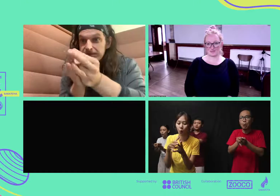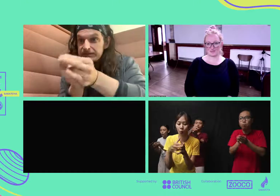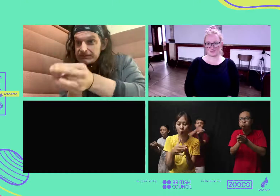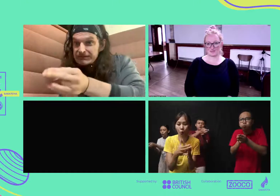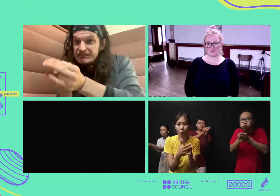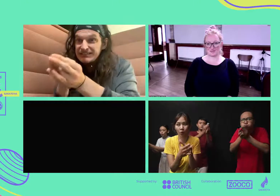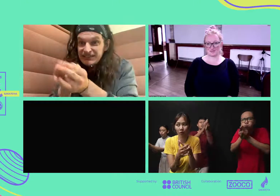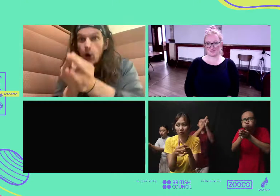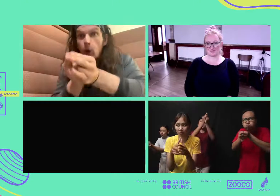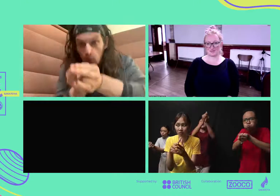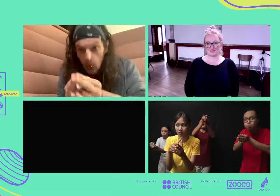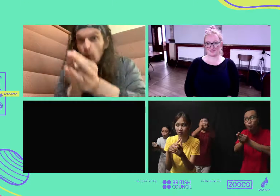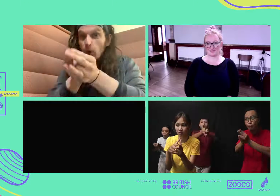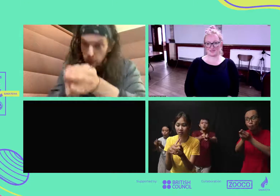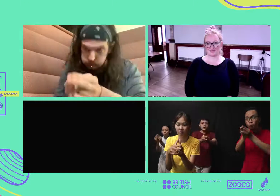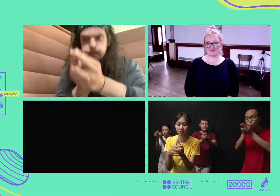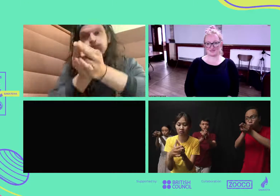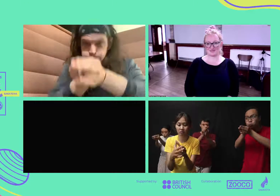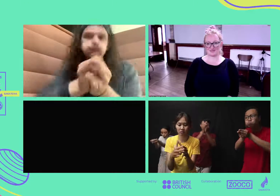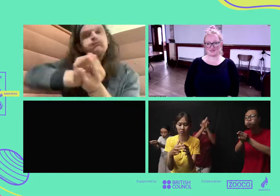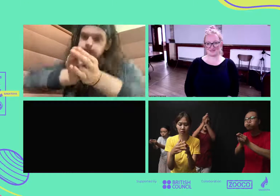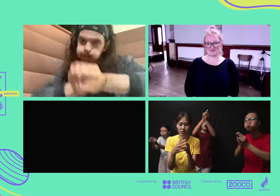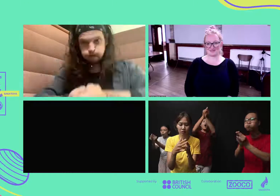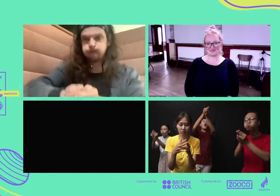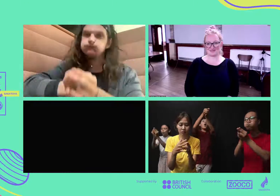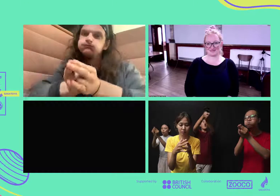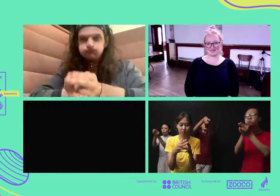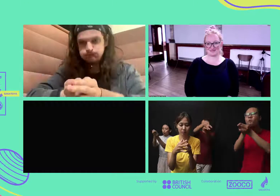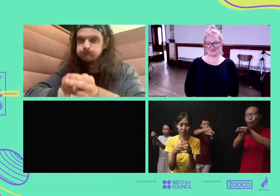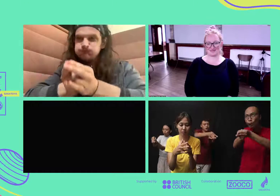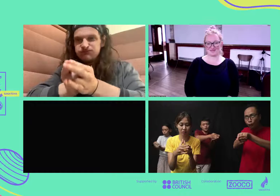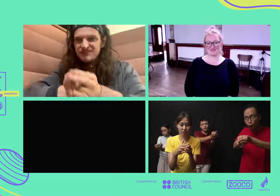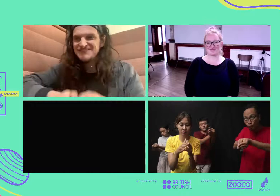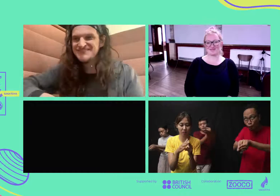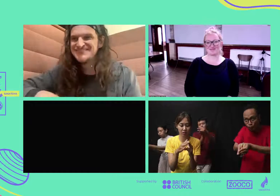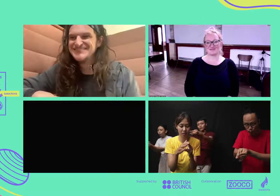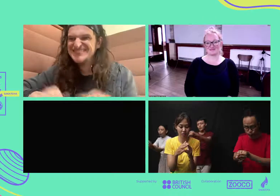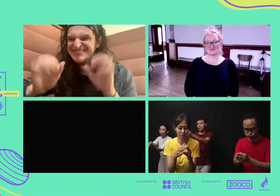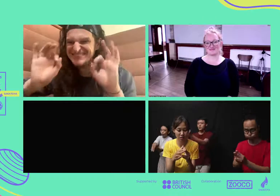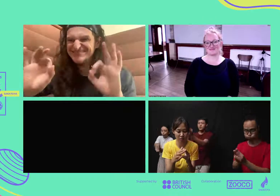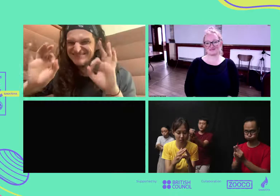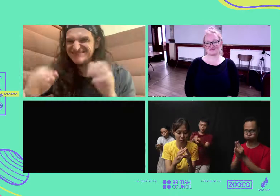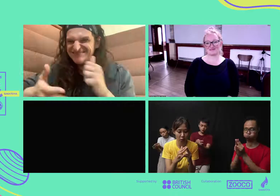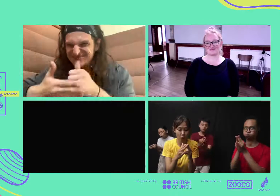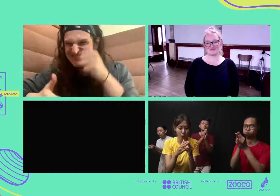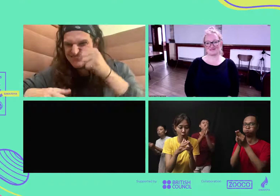now, you can tell a story through facial expressions and hand movement.